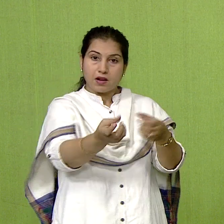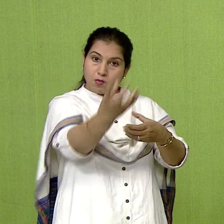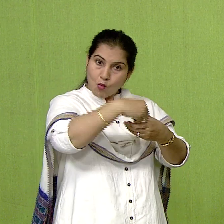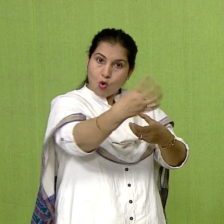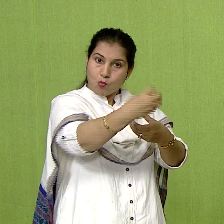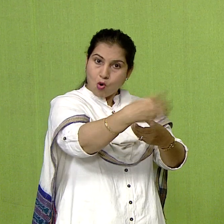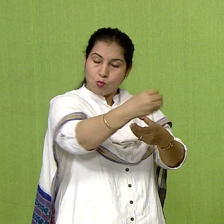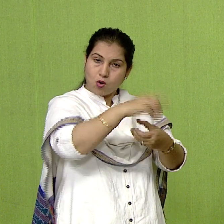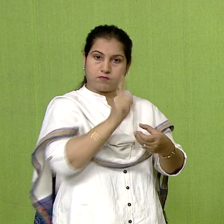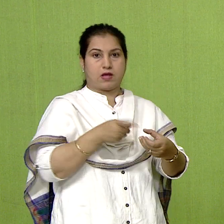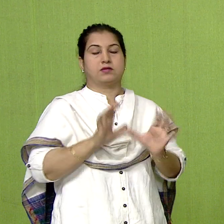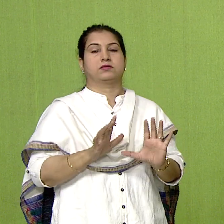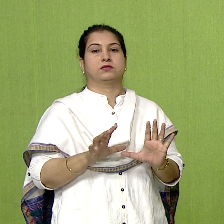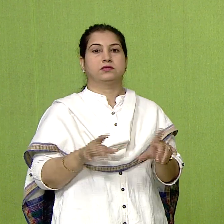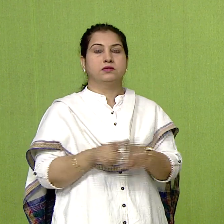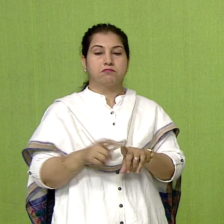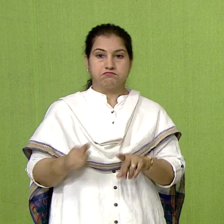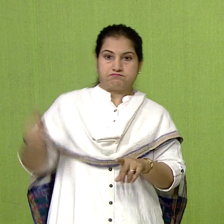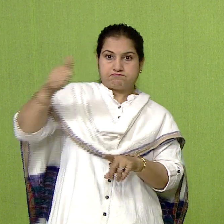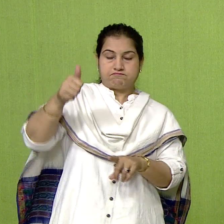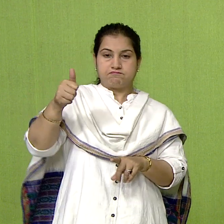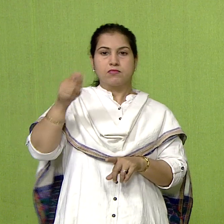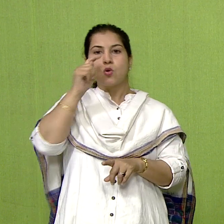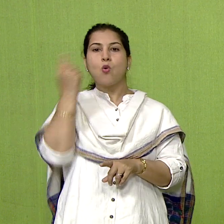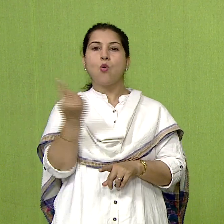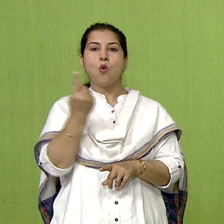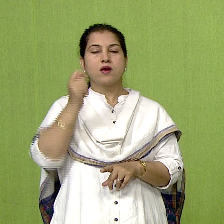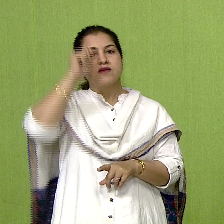included in the administration and military.